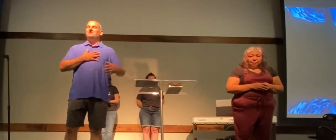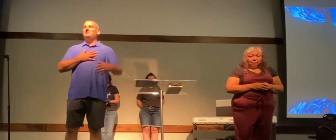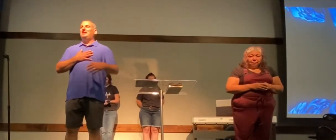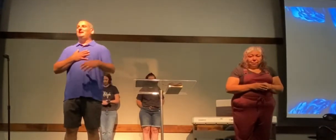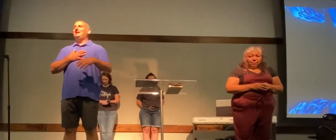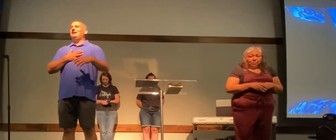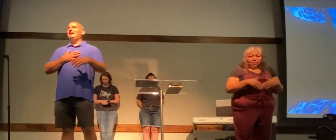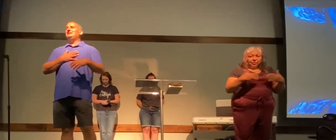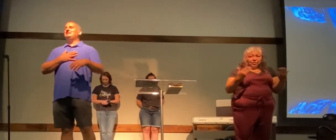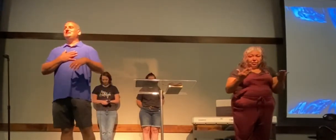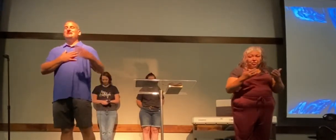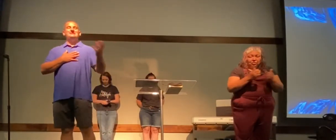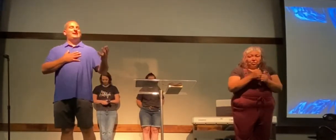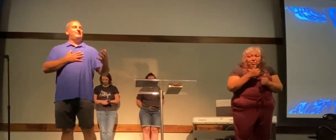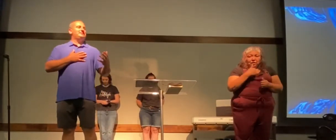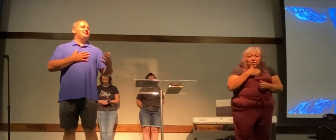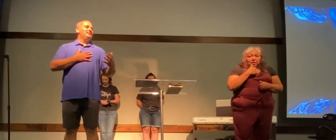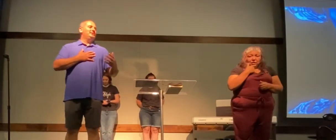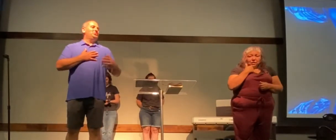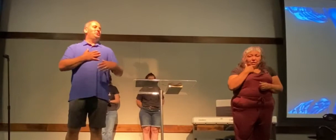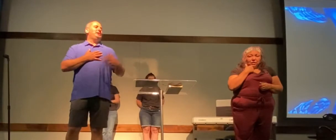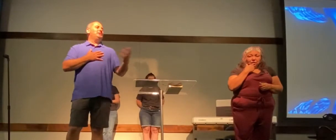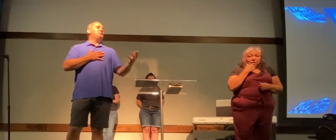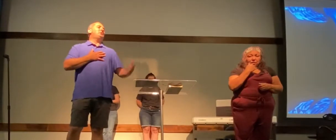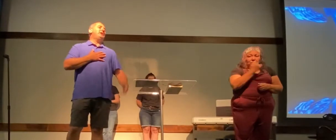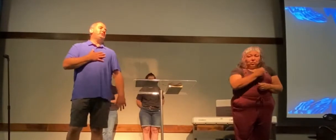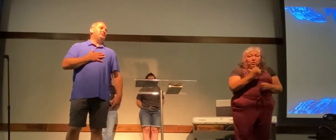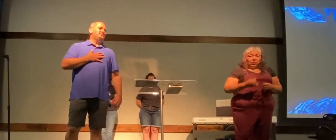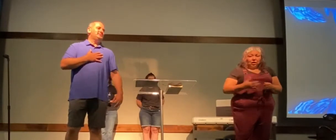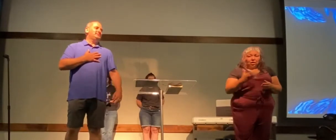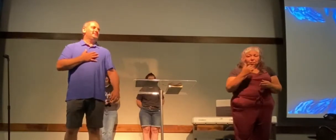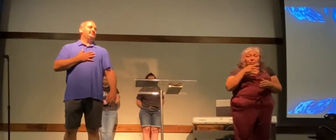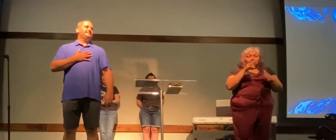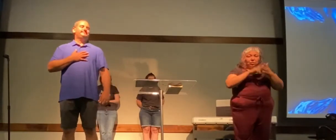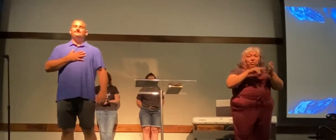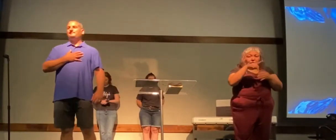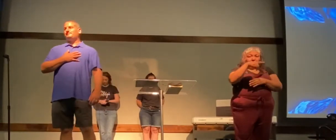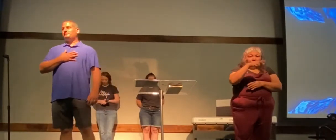he's here with me, and he says, Jason, I was reading in Proverbs,